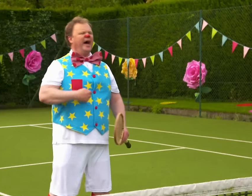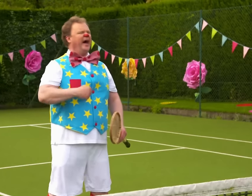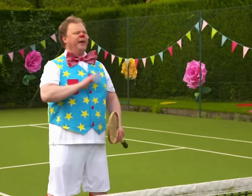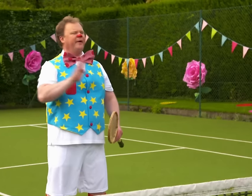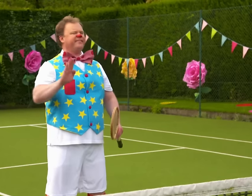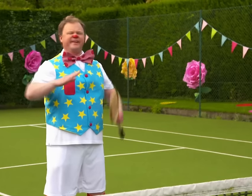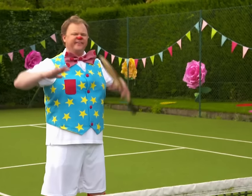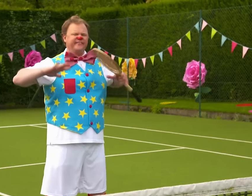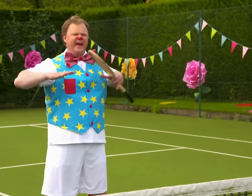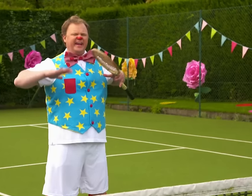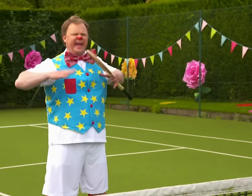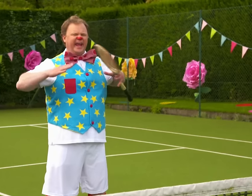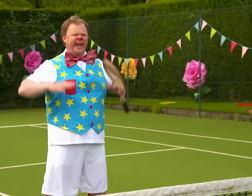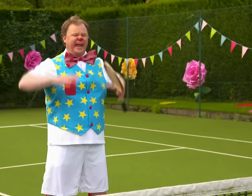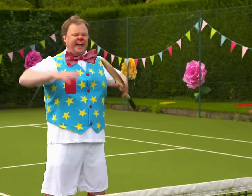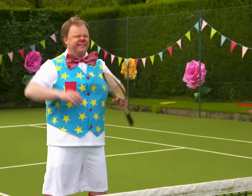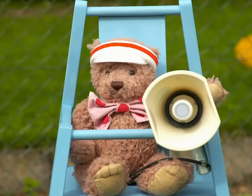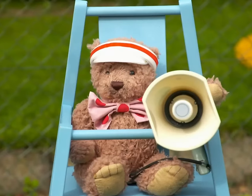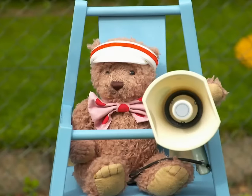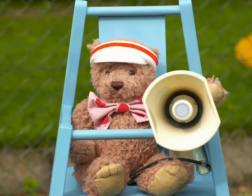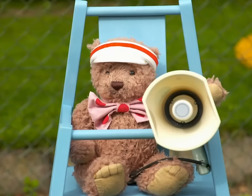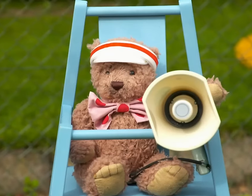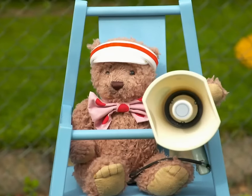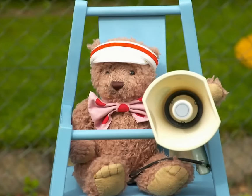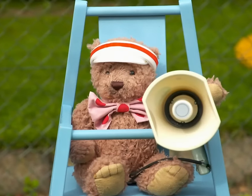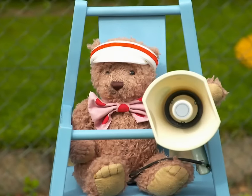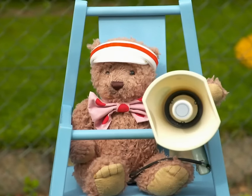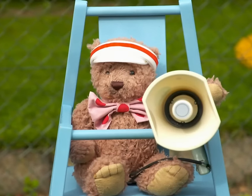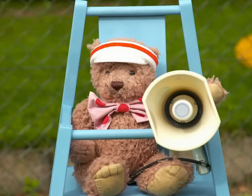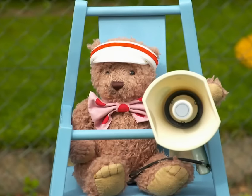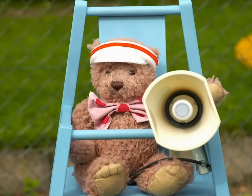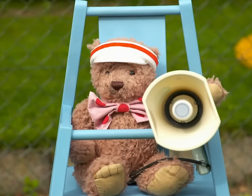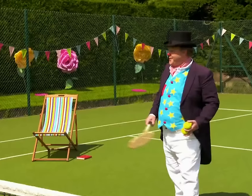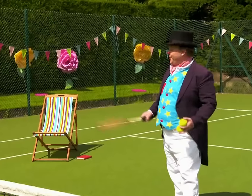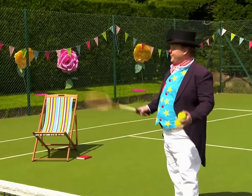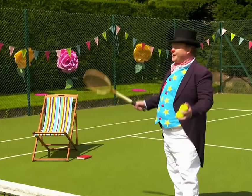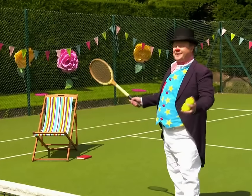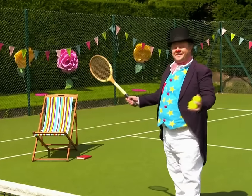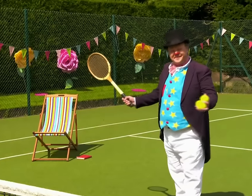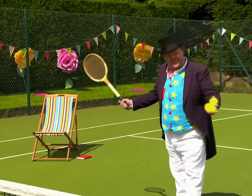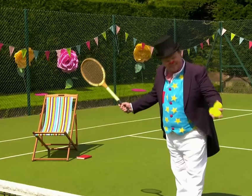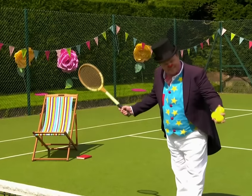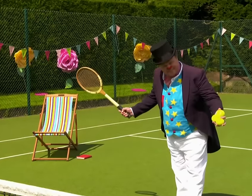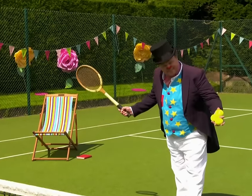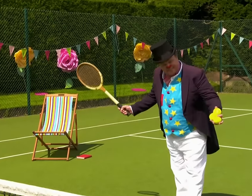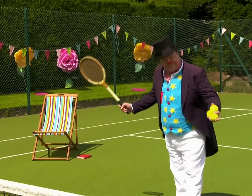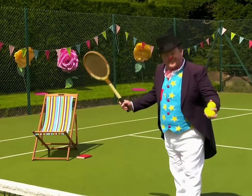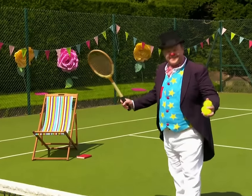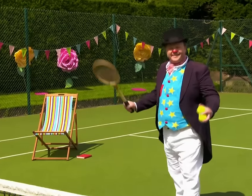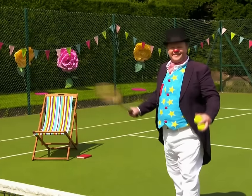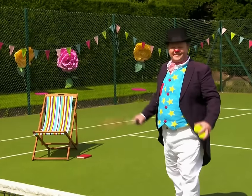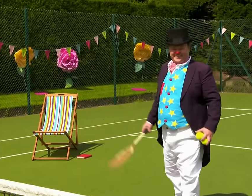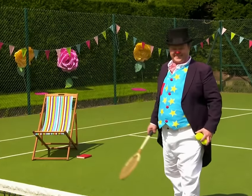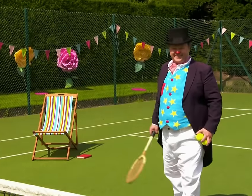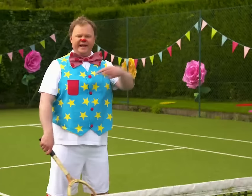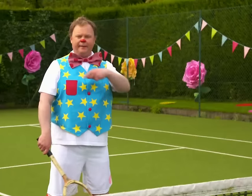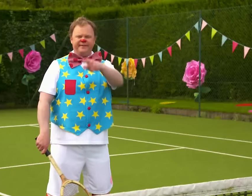I wasn't ready! Tumble Ted thinks Lord Tumble won that point. Well done, Lord Tumble. Ooh, I mean, I was